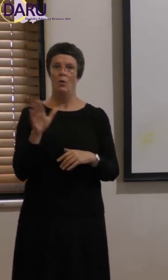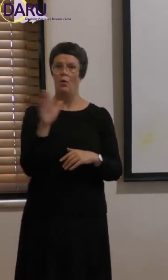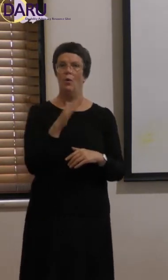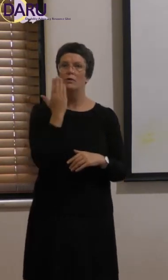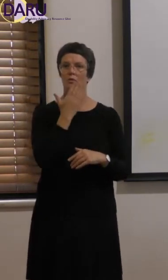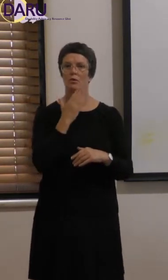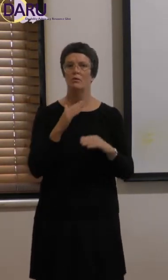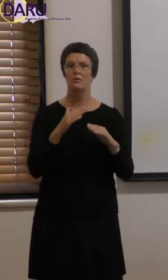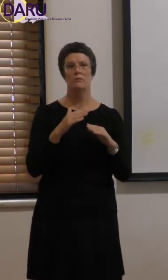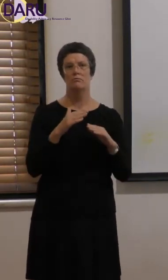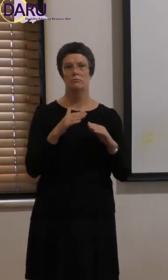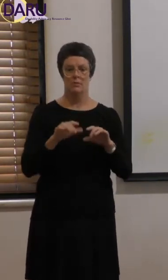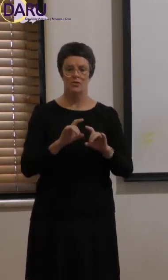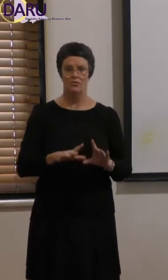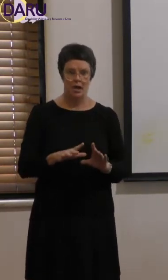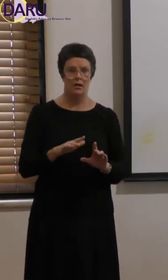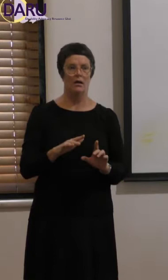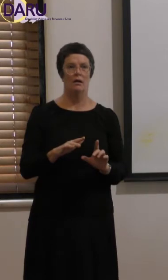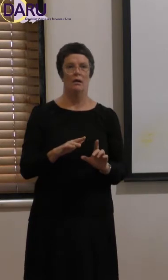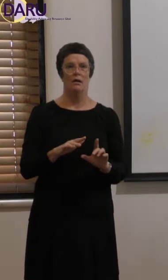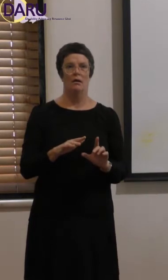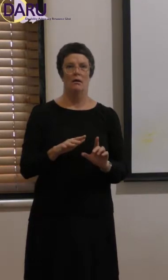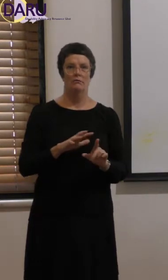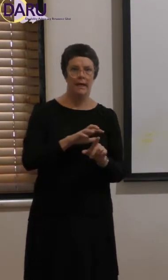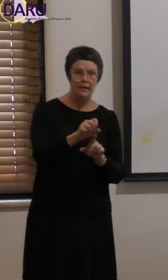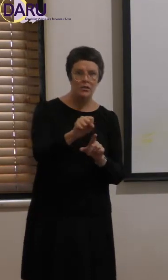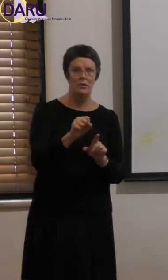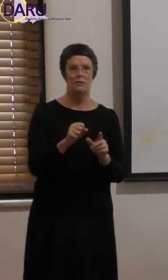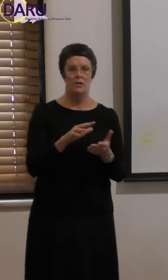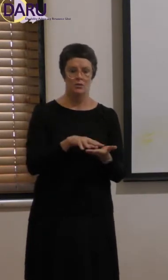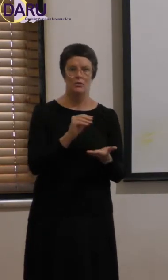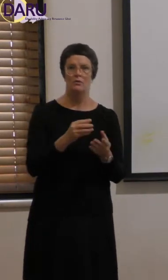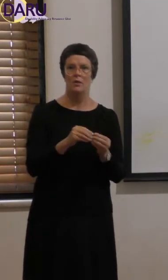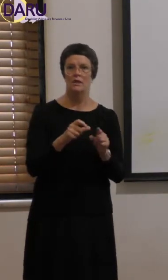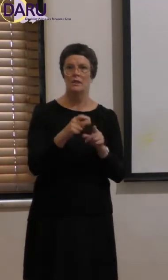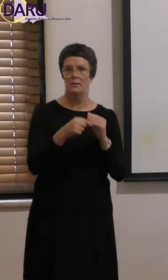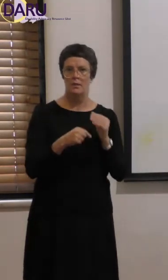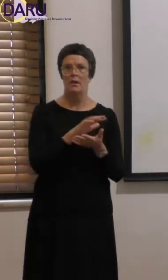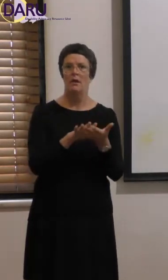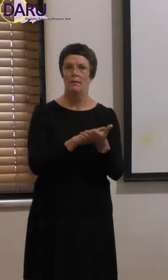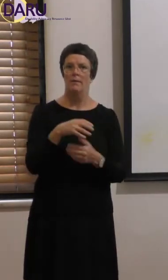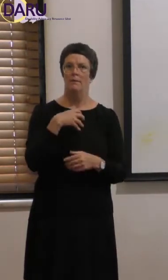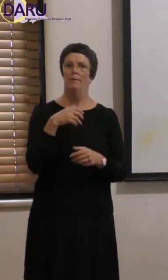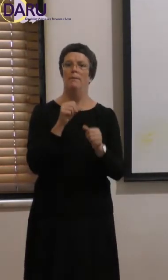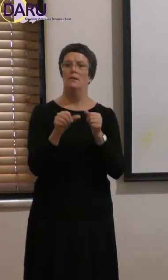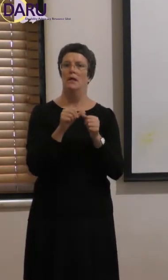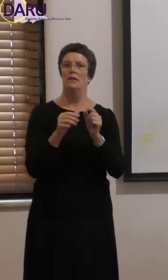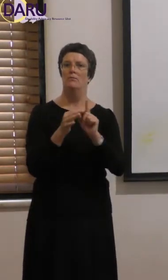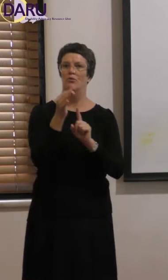Australia identifying students with disability, so we're getting some better national data.